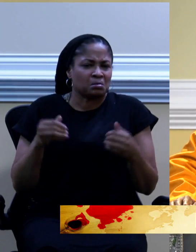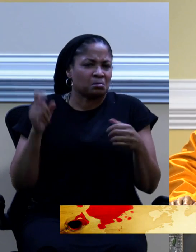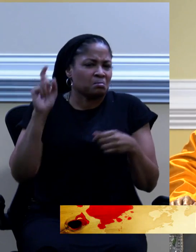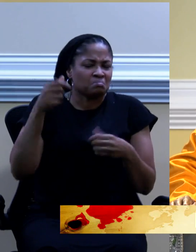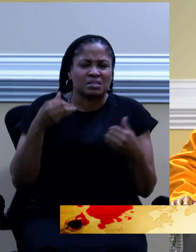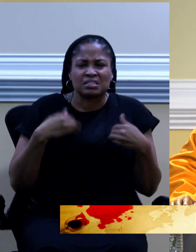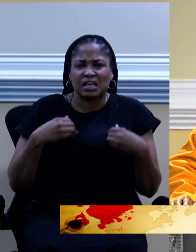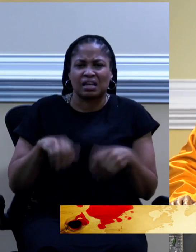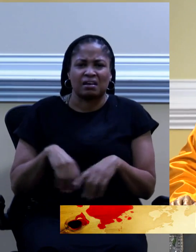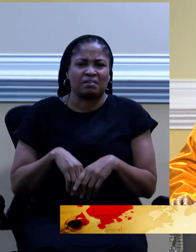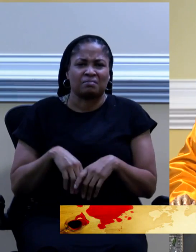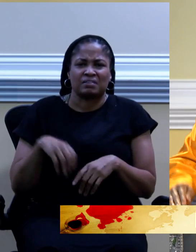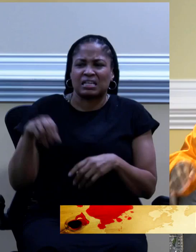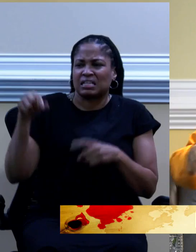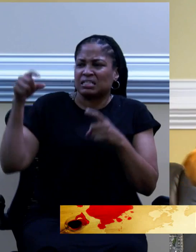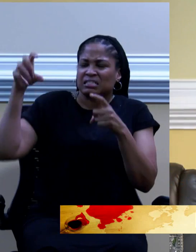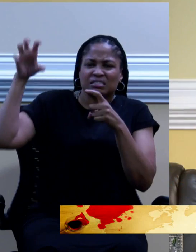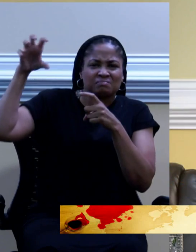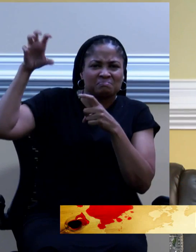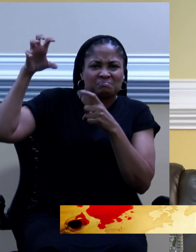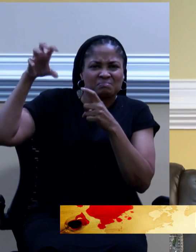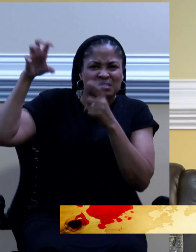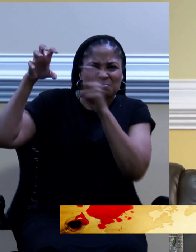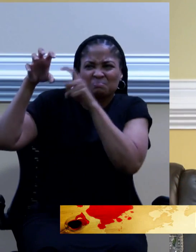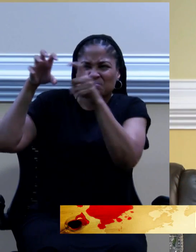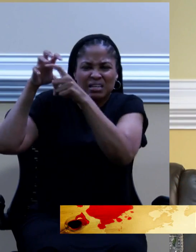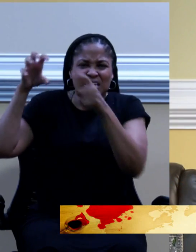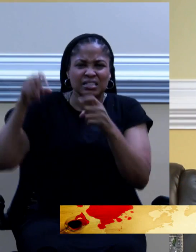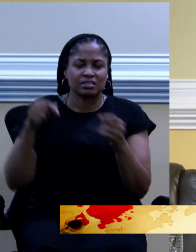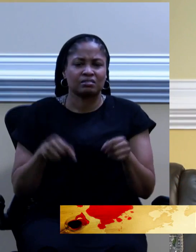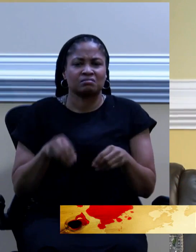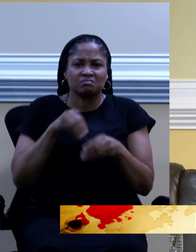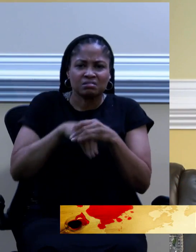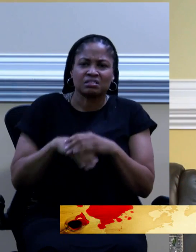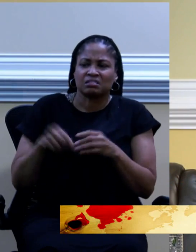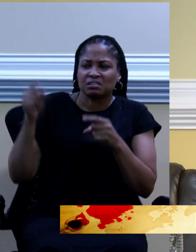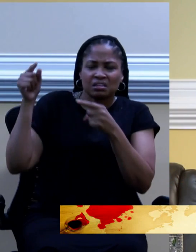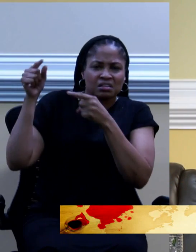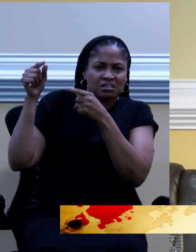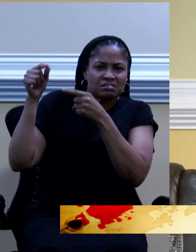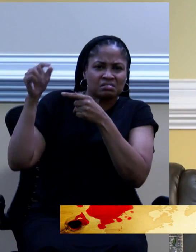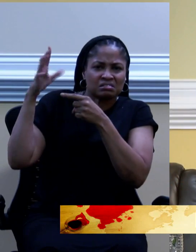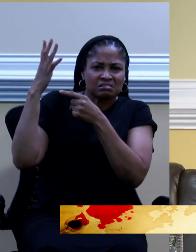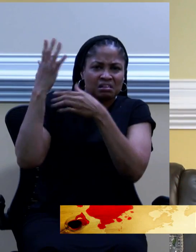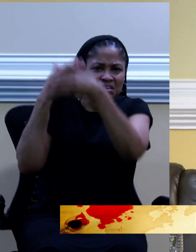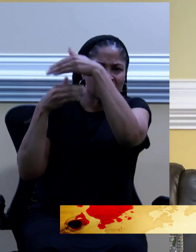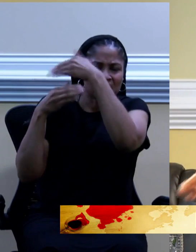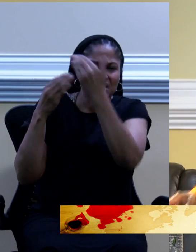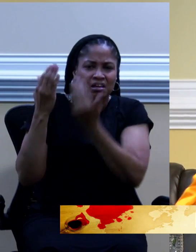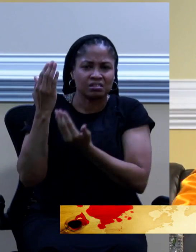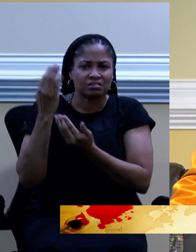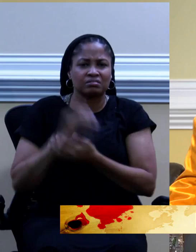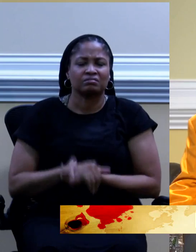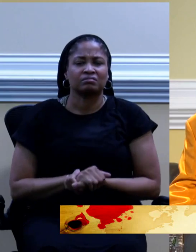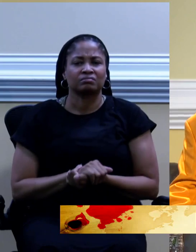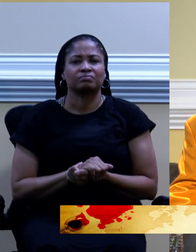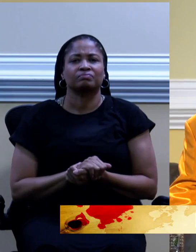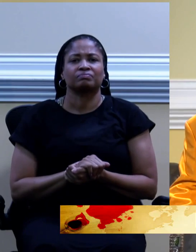Daniel's 9 and verse 25. Daniel's 9 and verse 25. 9 and 25.